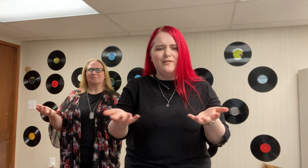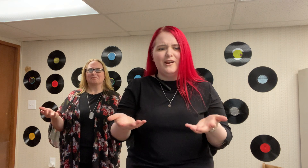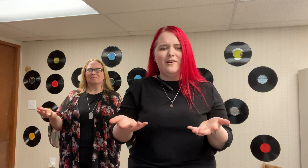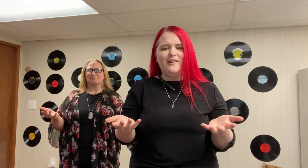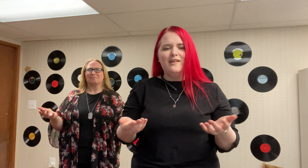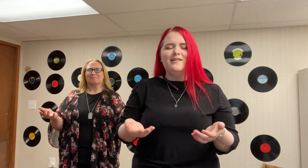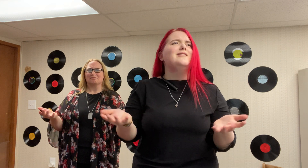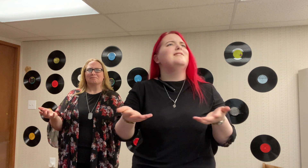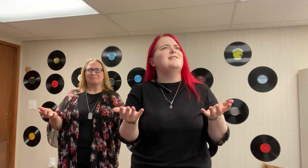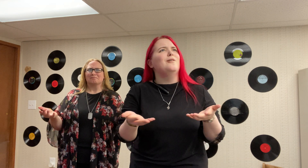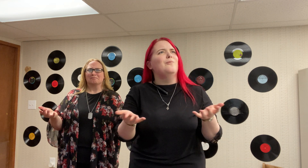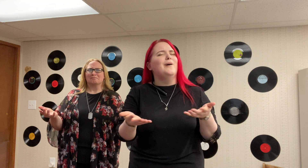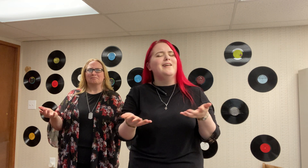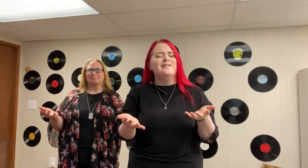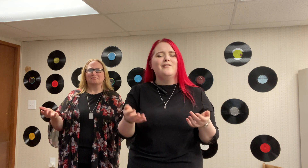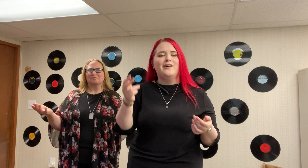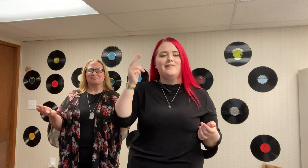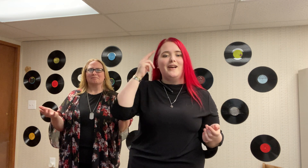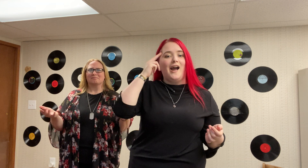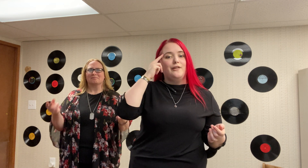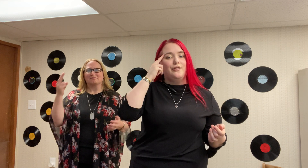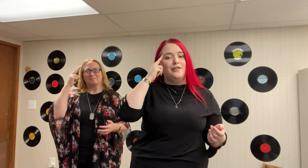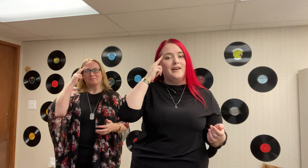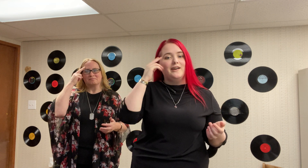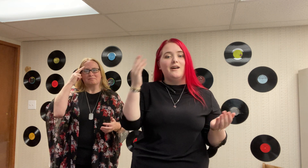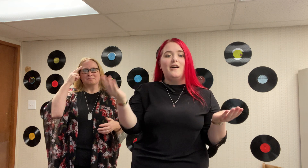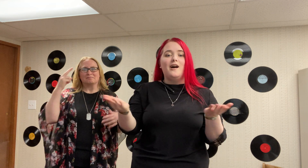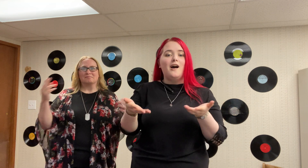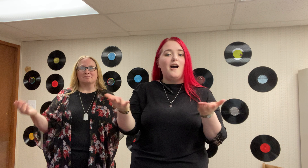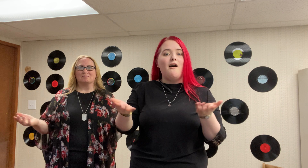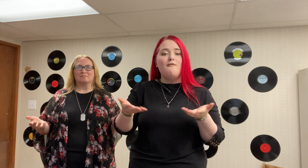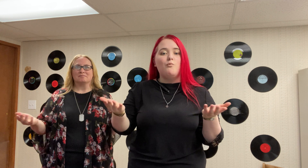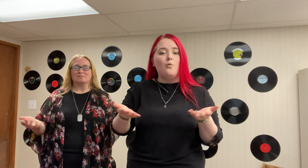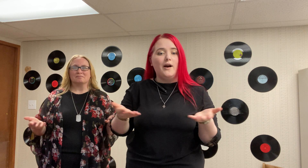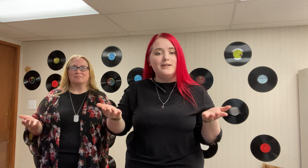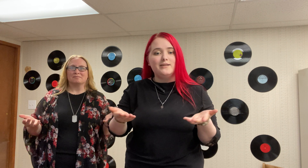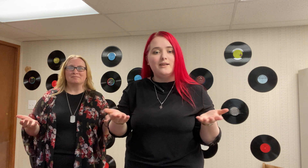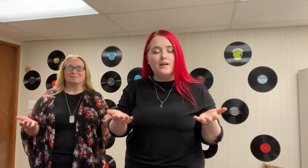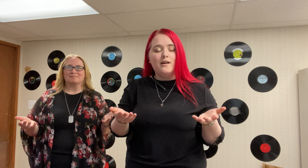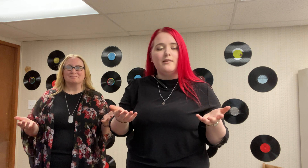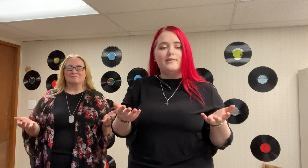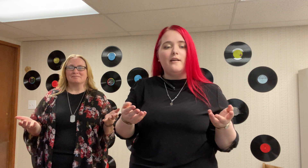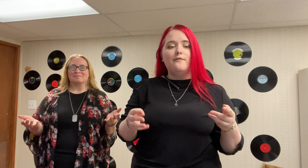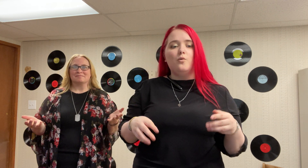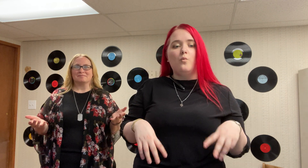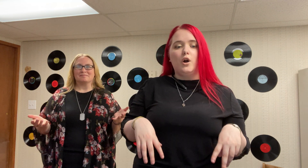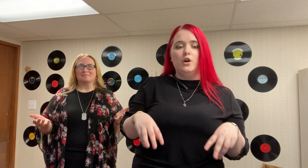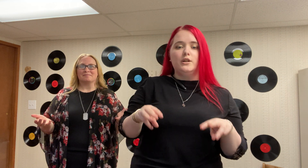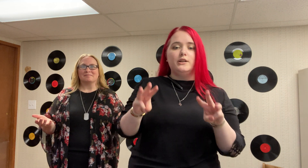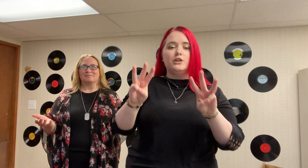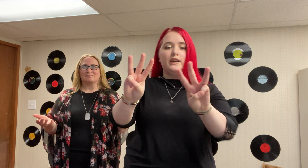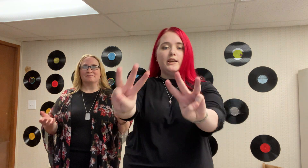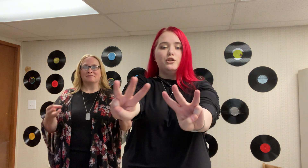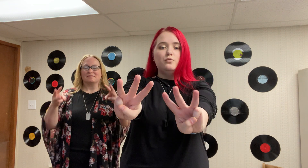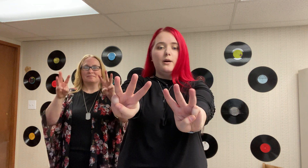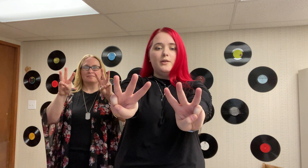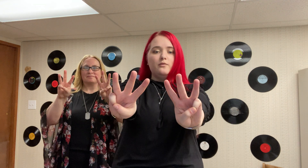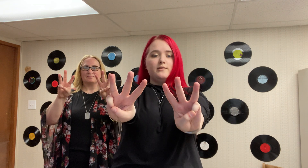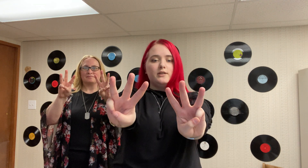here. So what? So that's I think of what. The sign for world, you're taking two W's, just